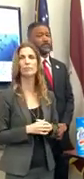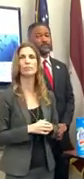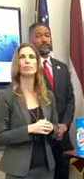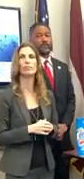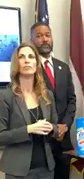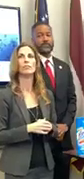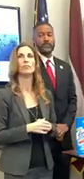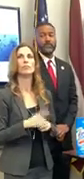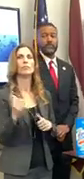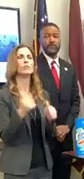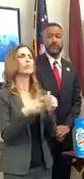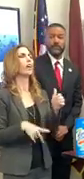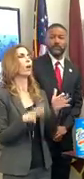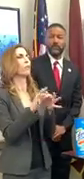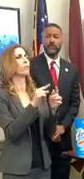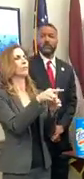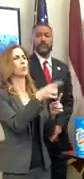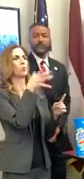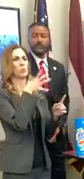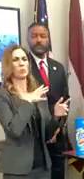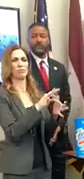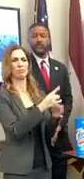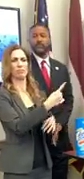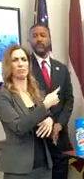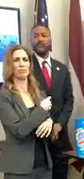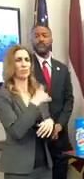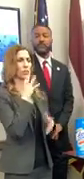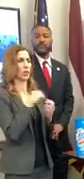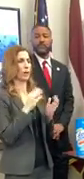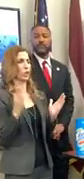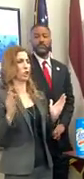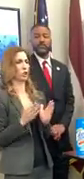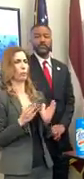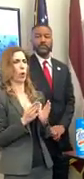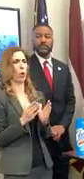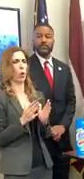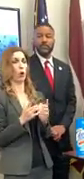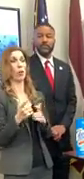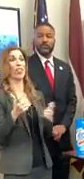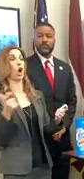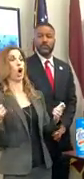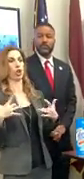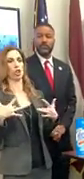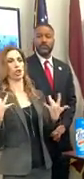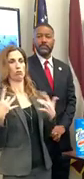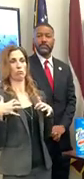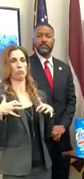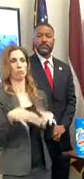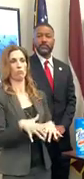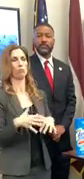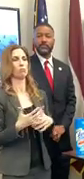This is sort of a follow-up on Deanna's question. When it comes to small groups, or when it comes to large groups, or even